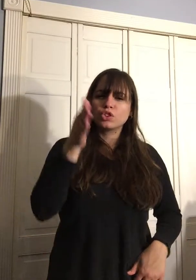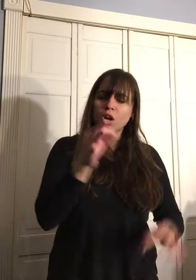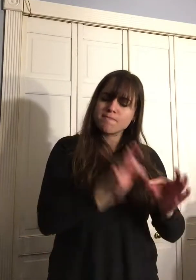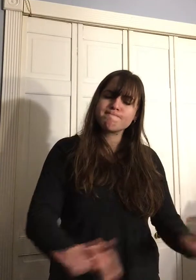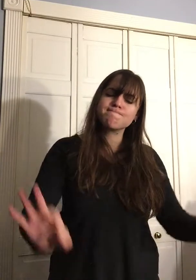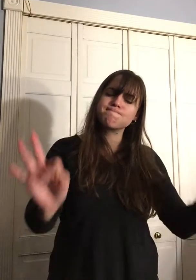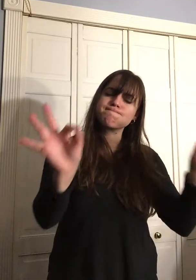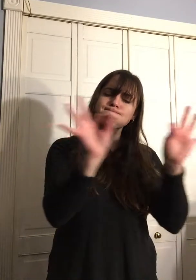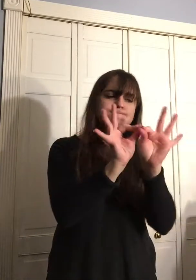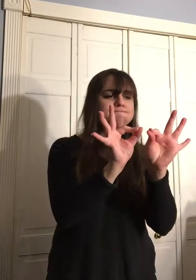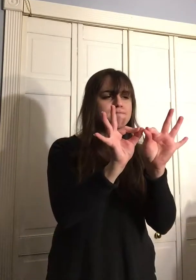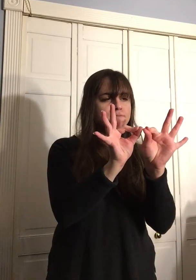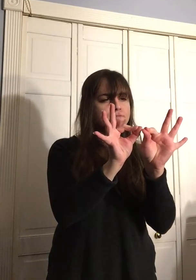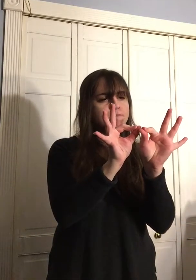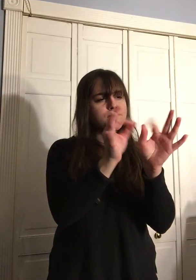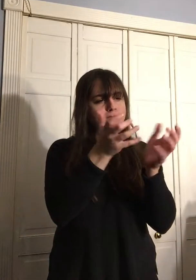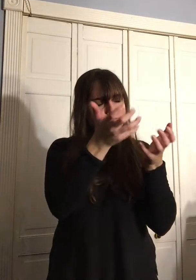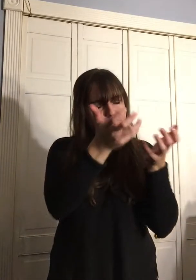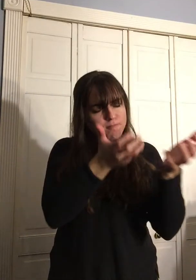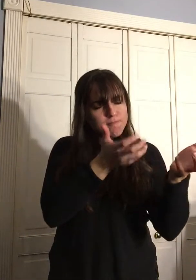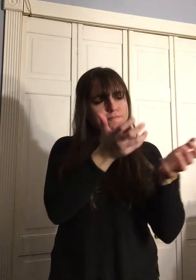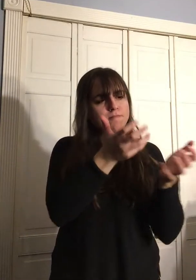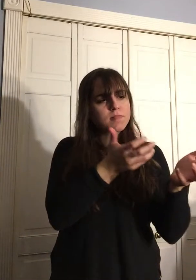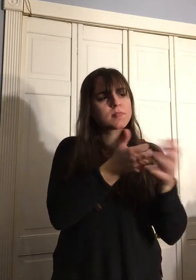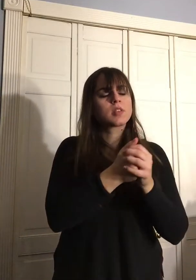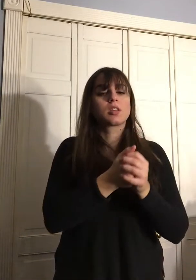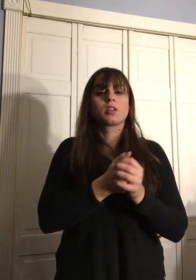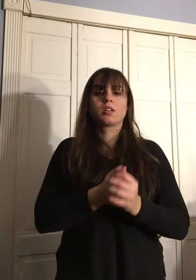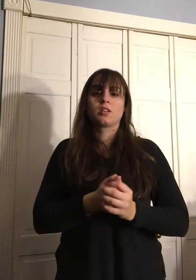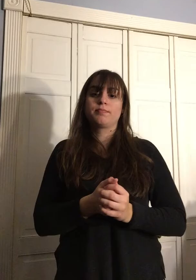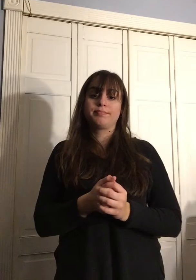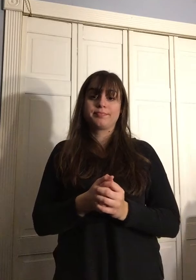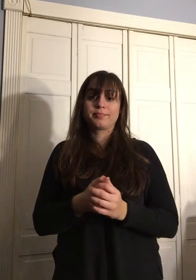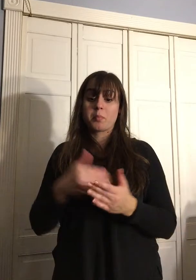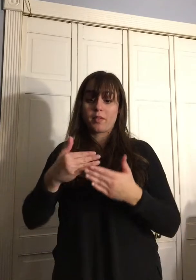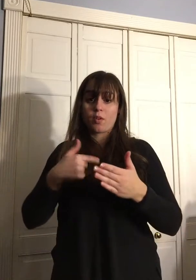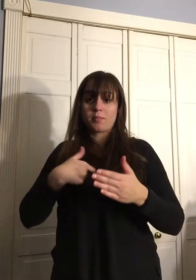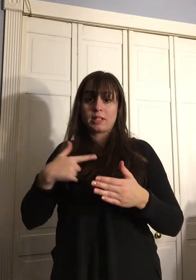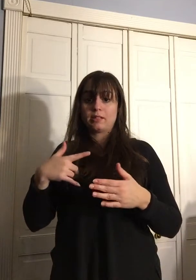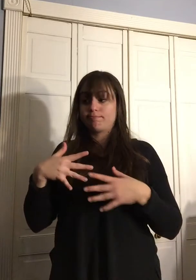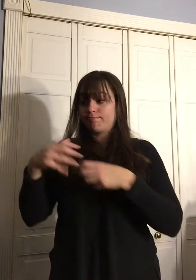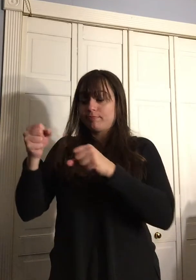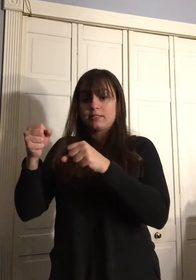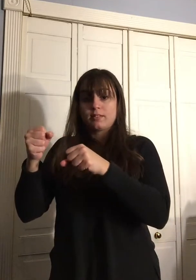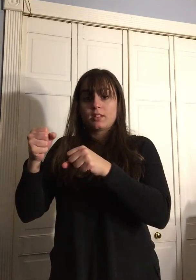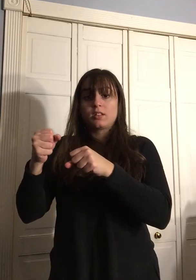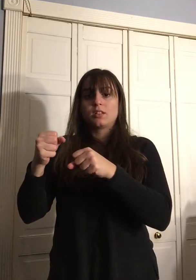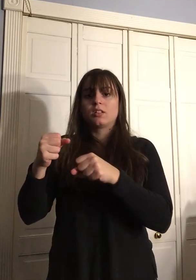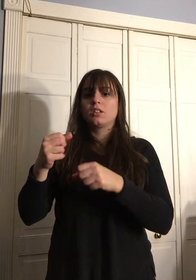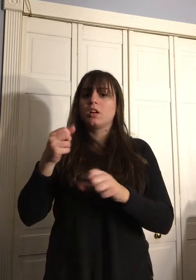human beings when we talked about family, everyday life, importance of a future of our